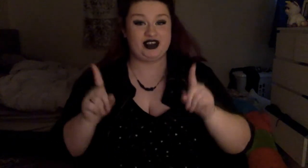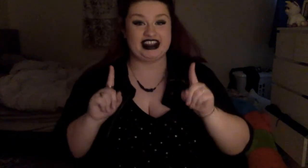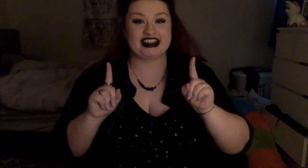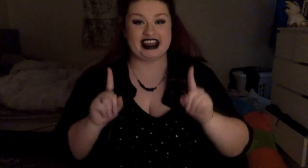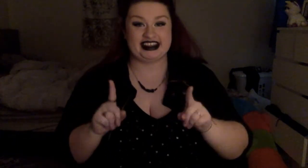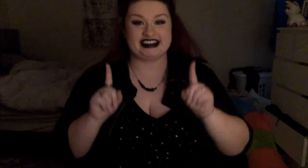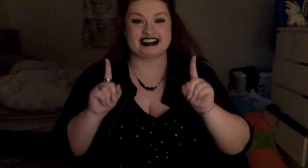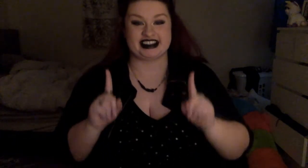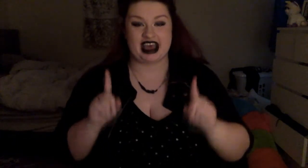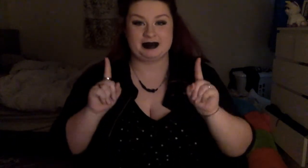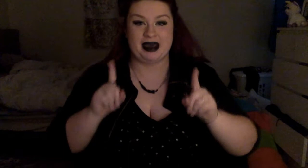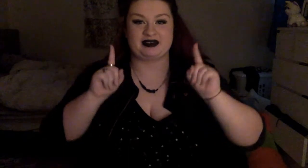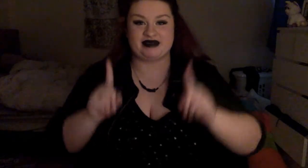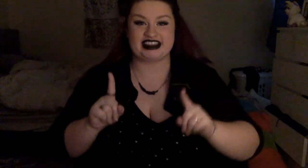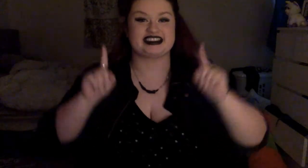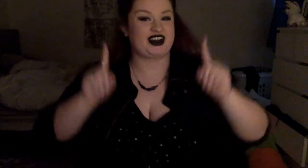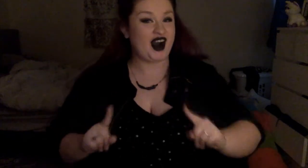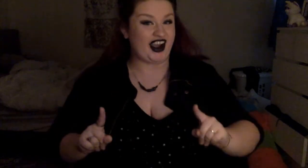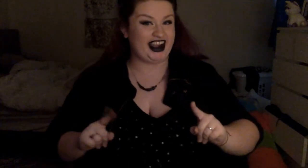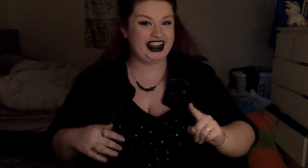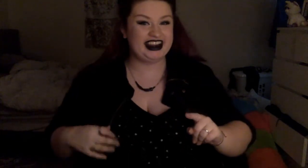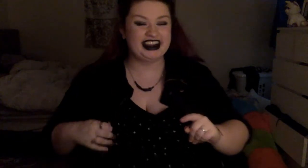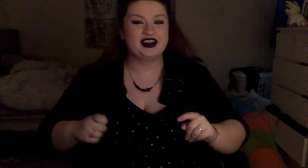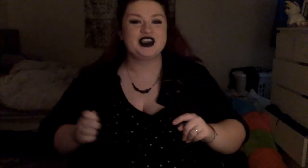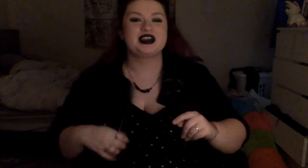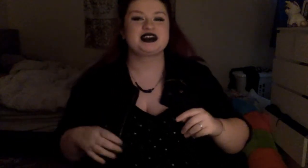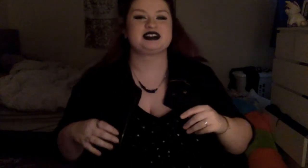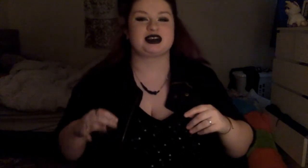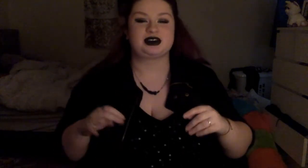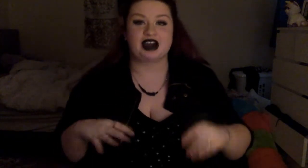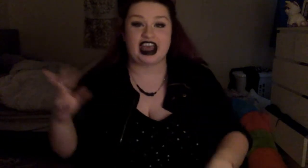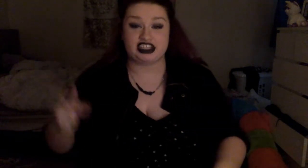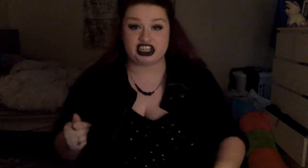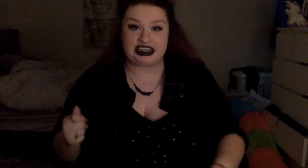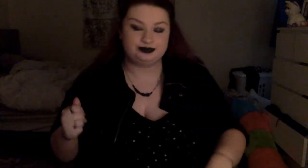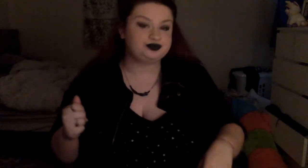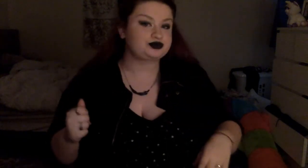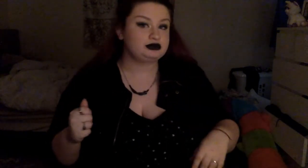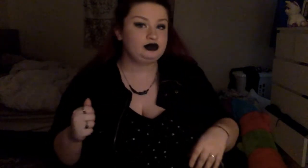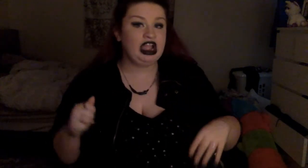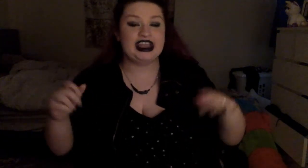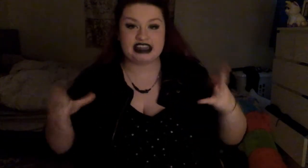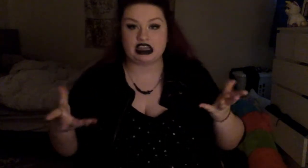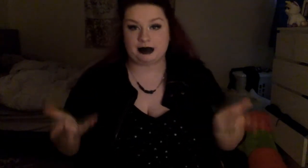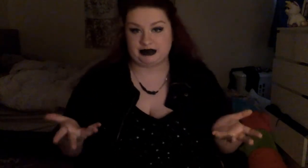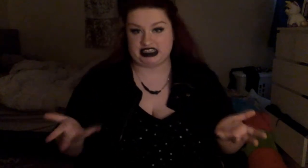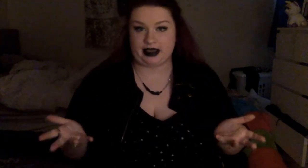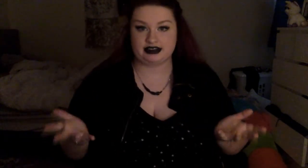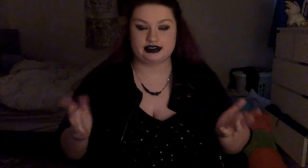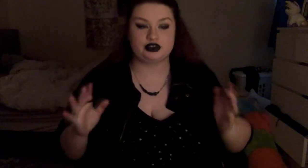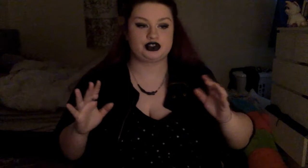Fitting that into that amount of beats is hard. So I cheat. I take up empty space.